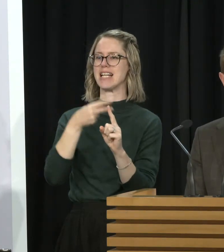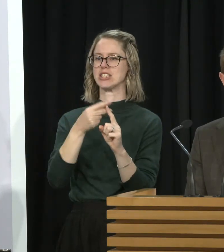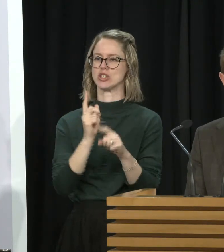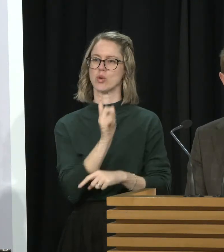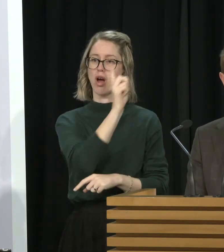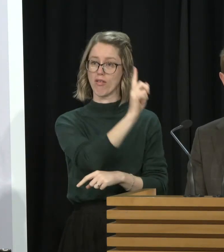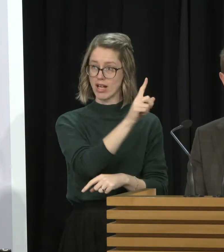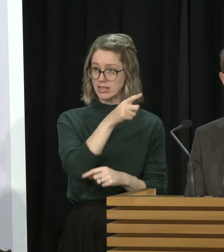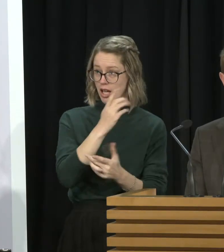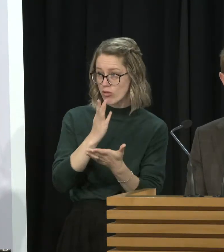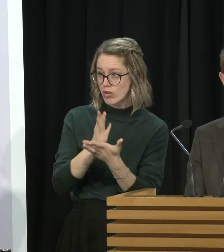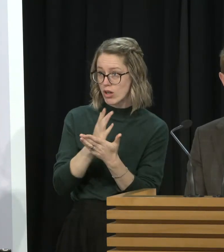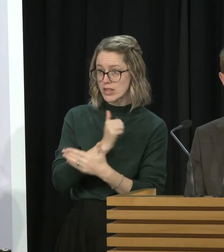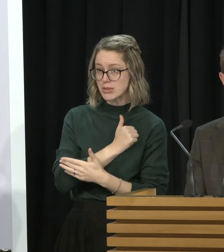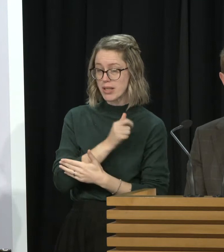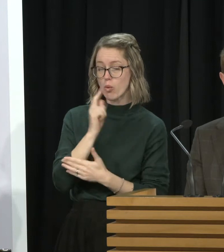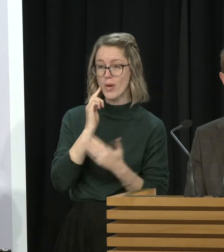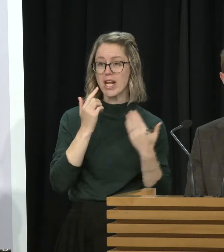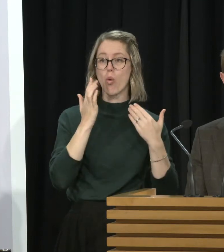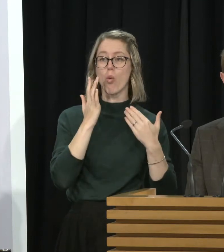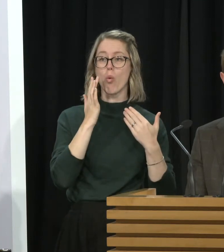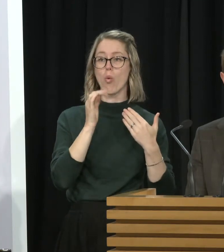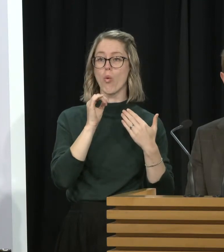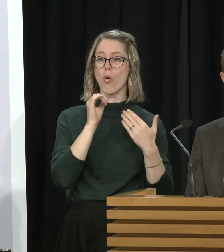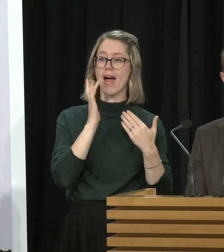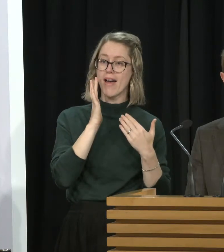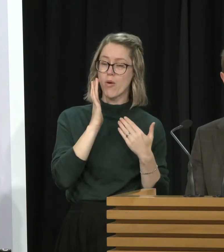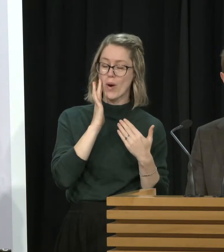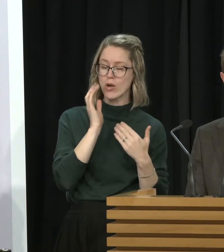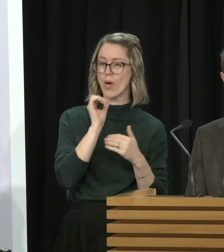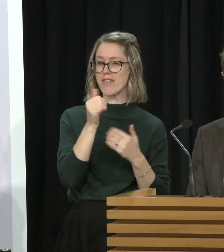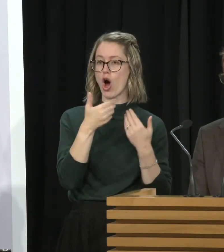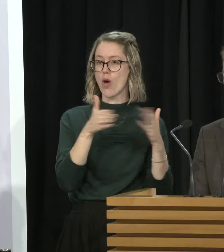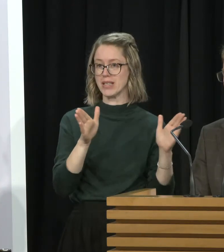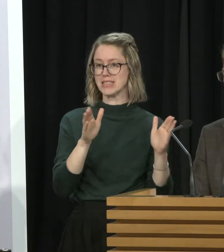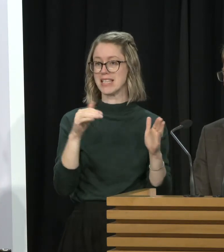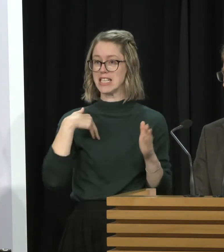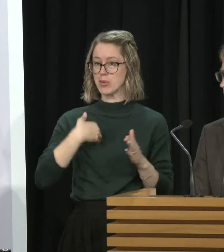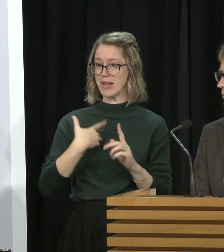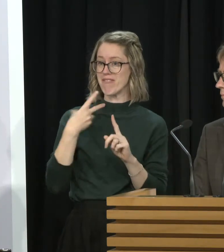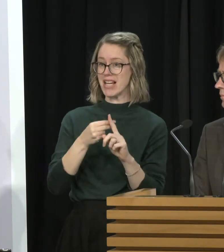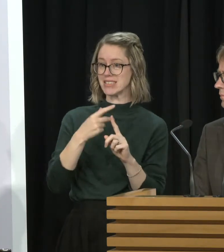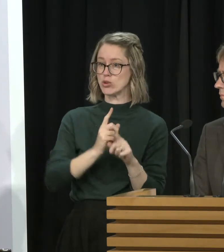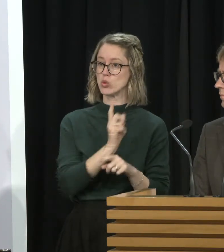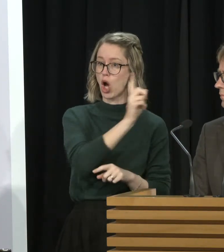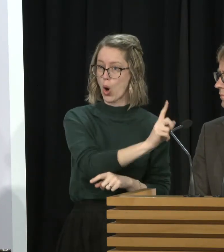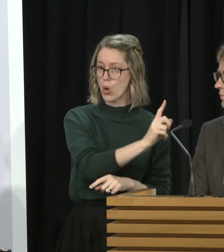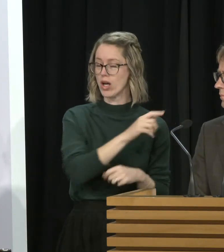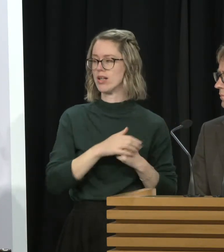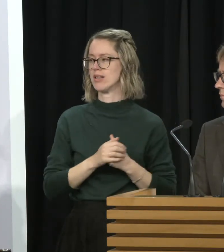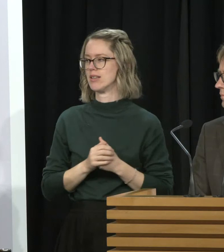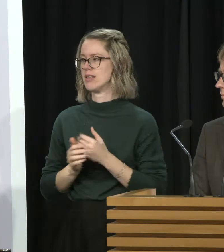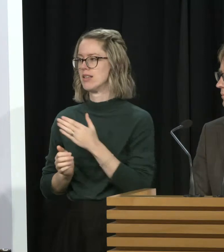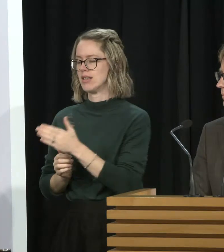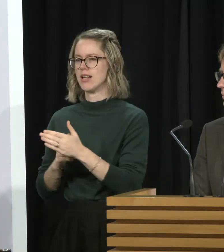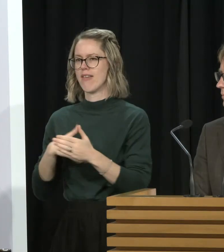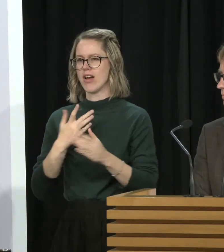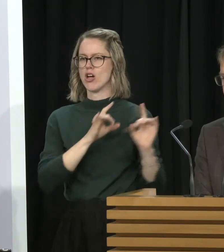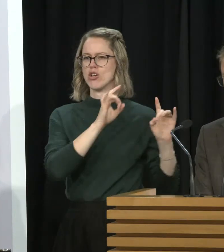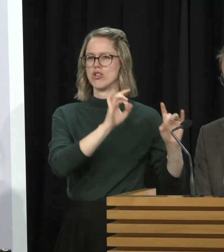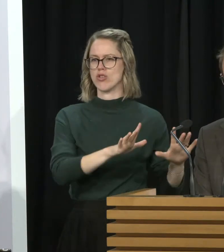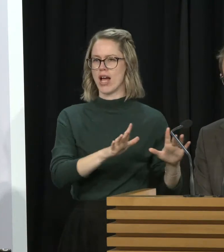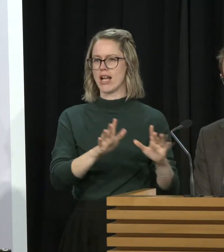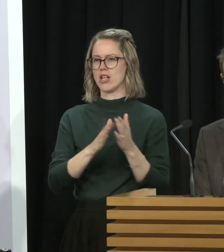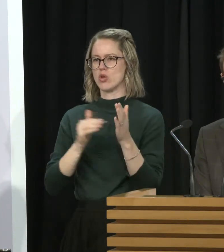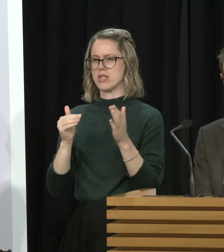realistic expectation for when it opens, if it even does reopen? I think what we have signalled is that it's unlikely that the Trans-Tasman